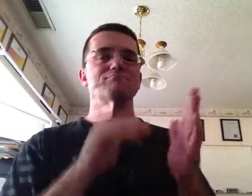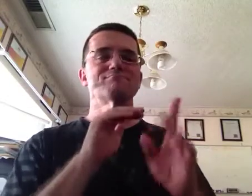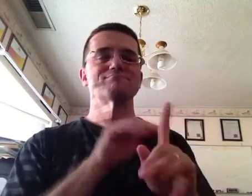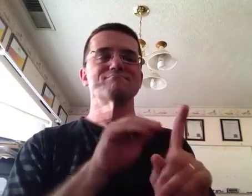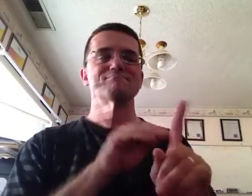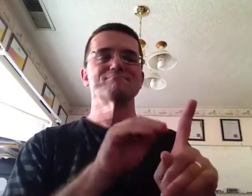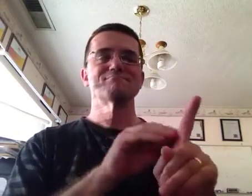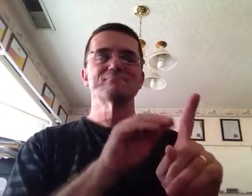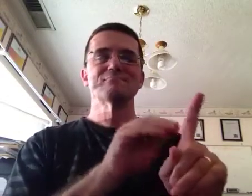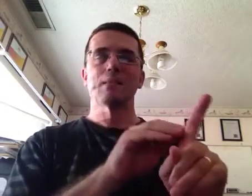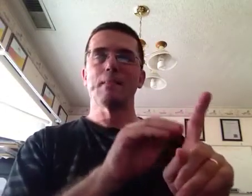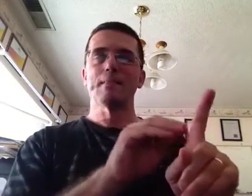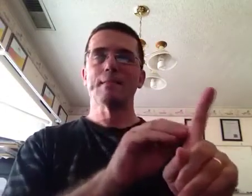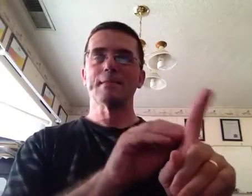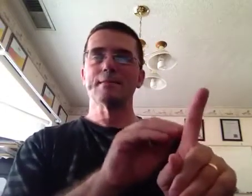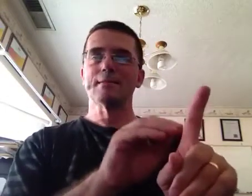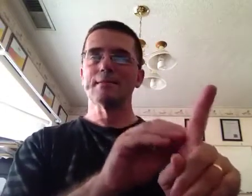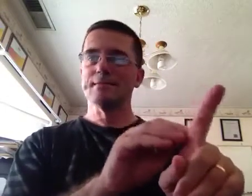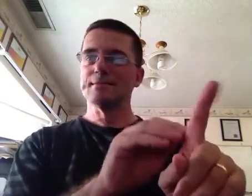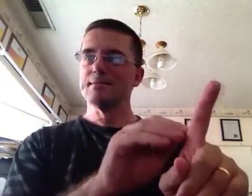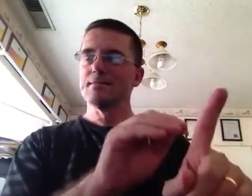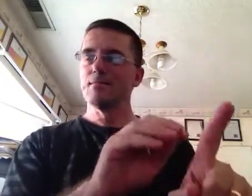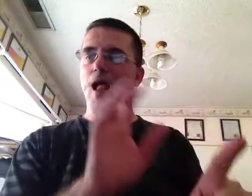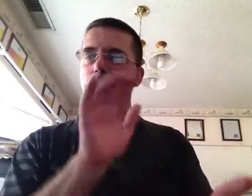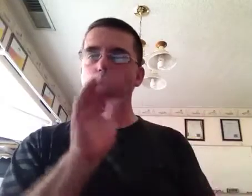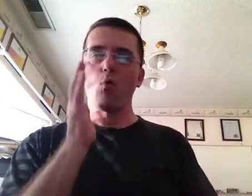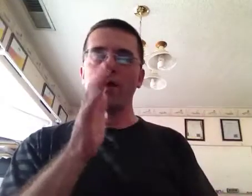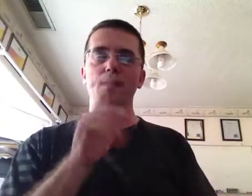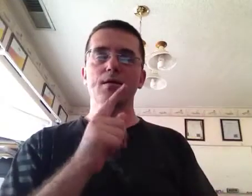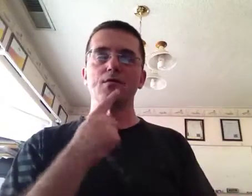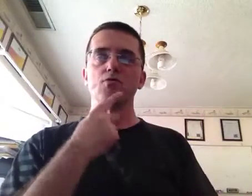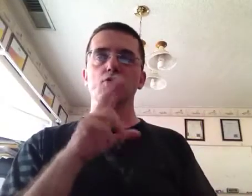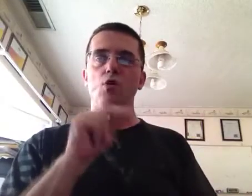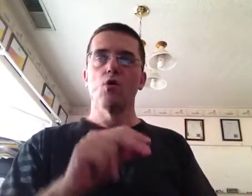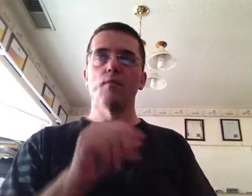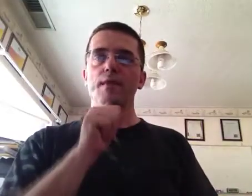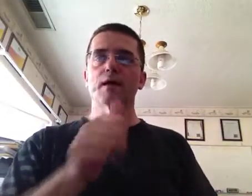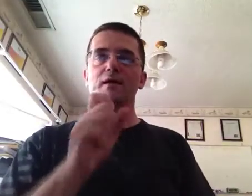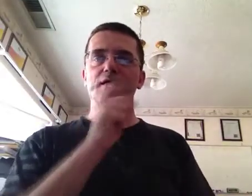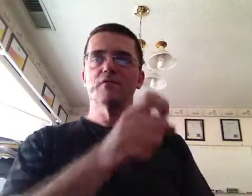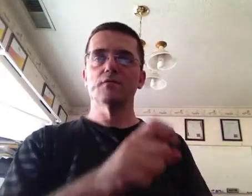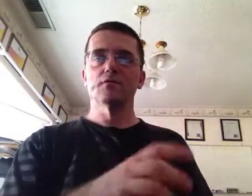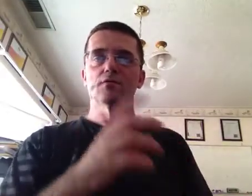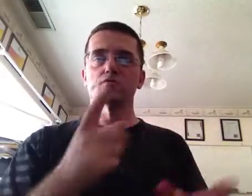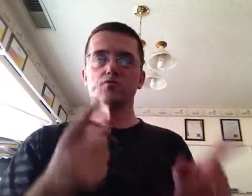months, and then it'll come together. The answer is no. I'm not giving you any money till we come to a reasonable